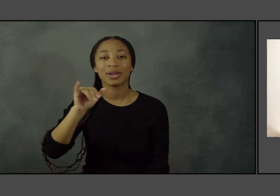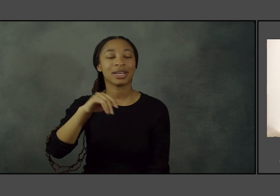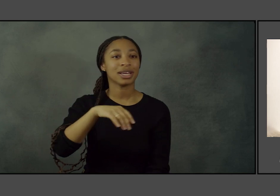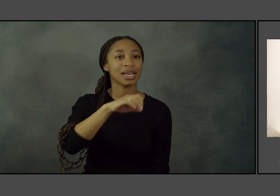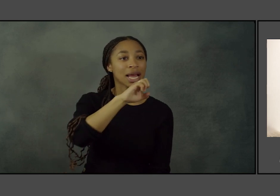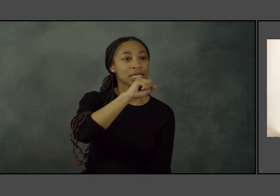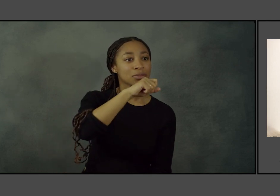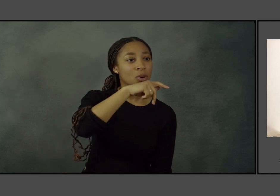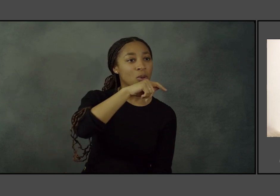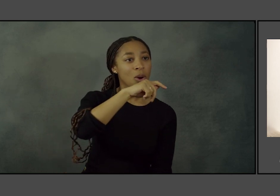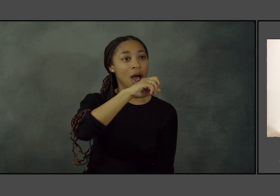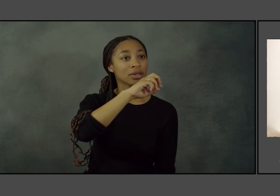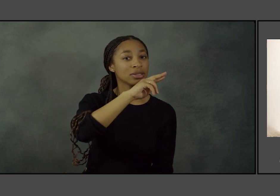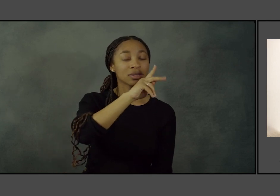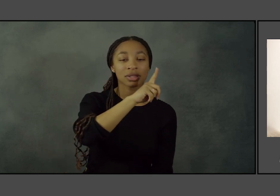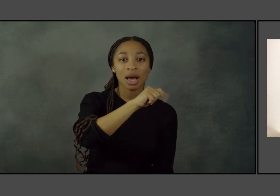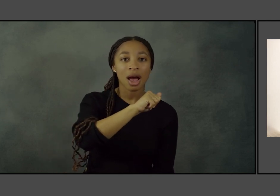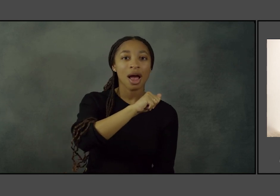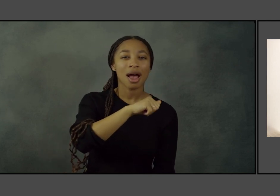Jerry Allen,